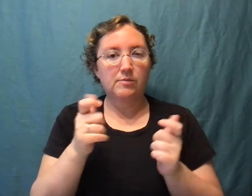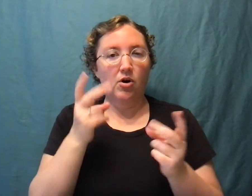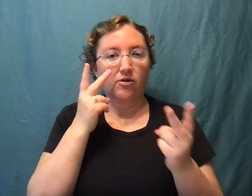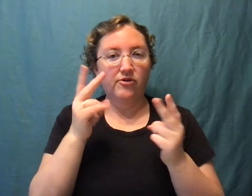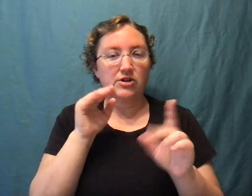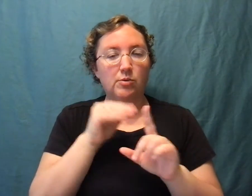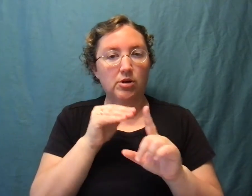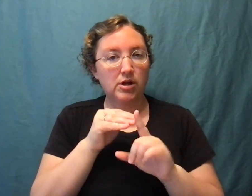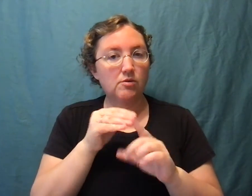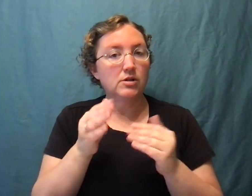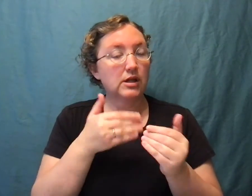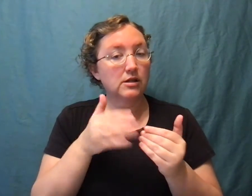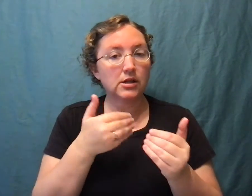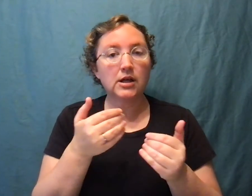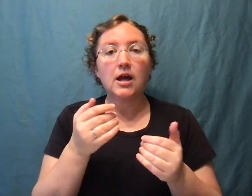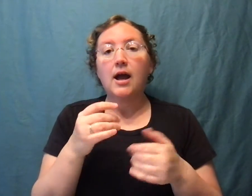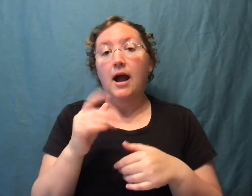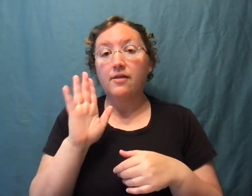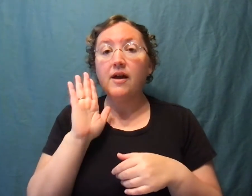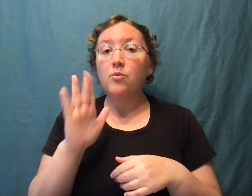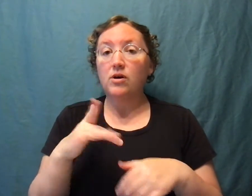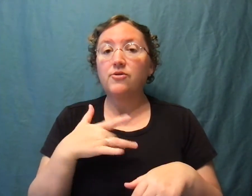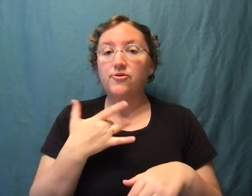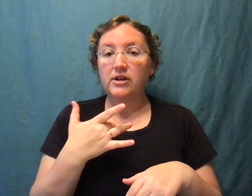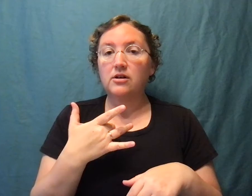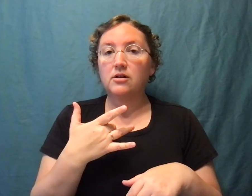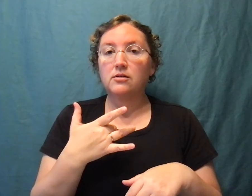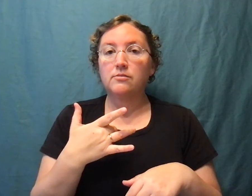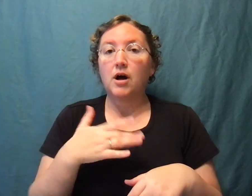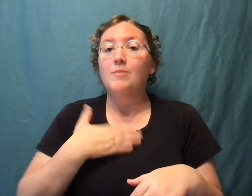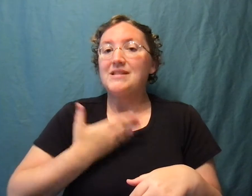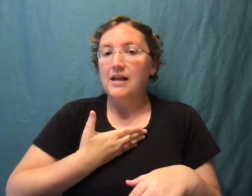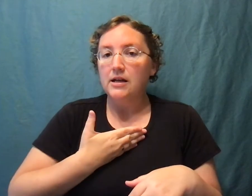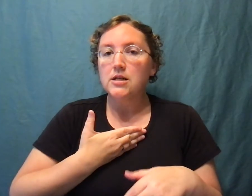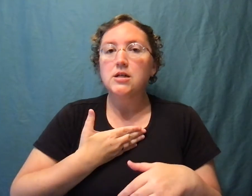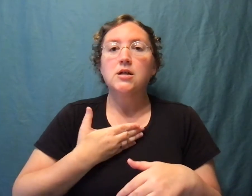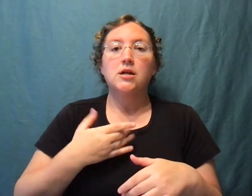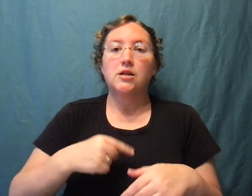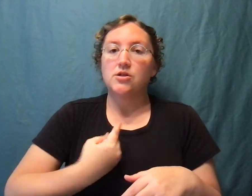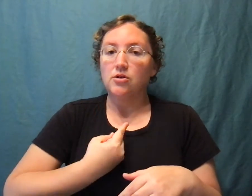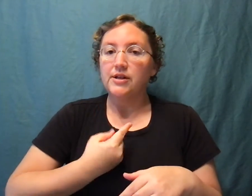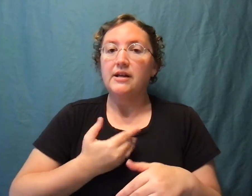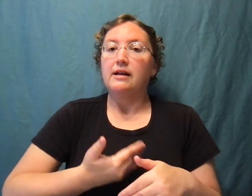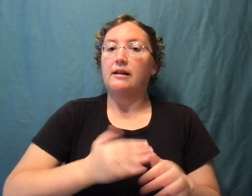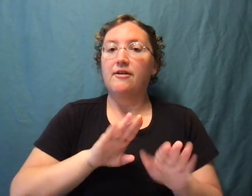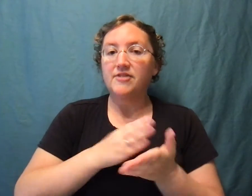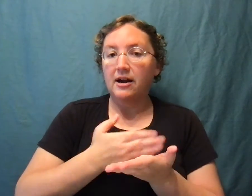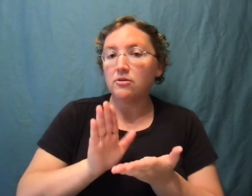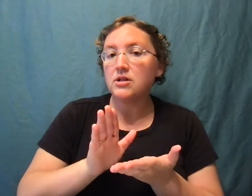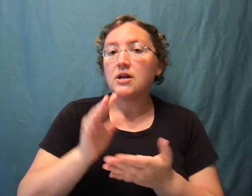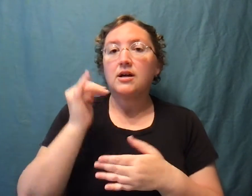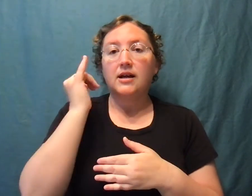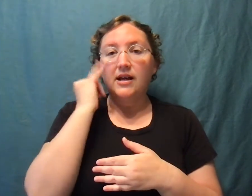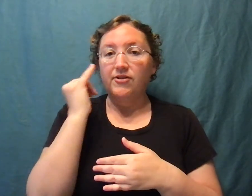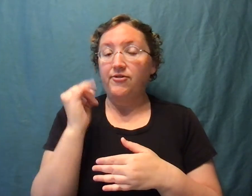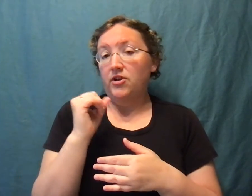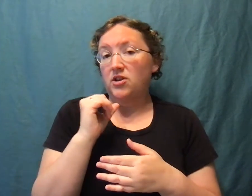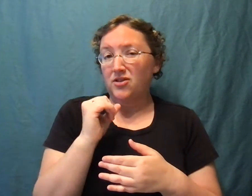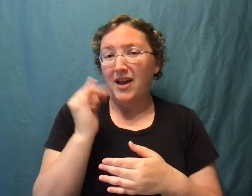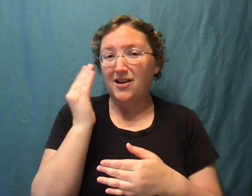small visual cues easily, and they will feel upset, insulted, and left out if they know